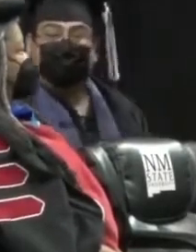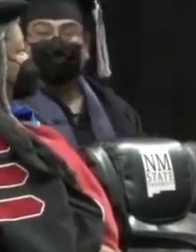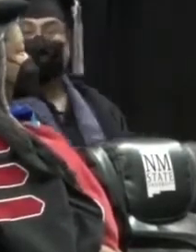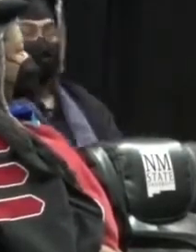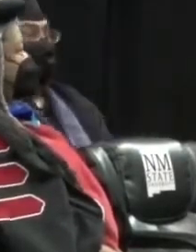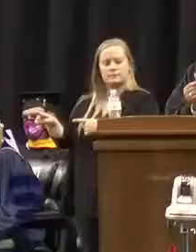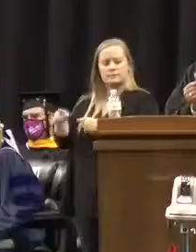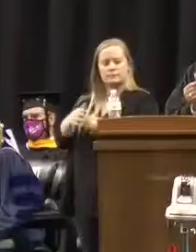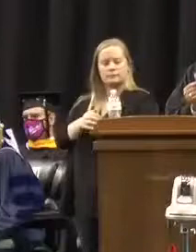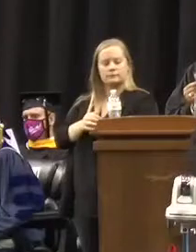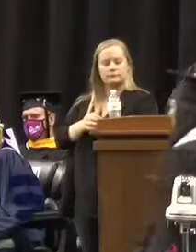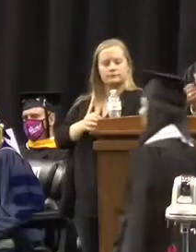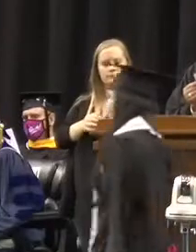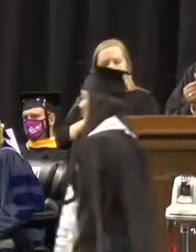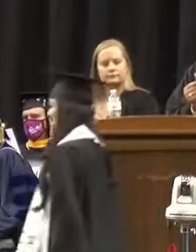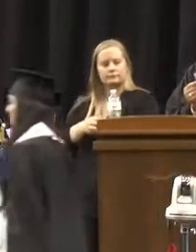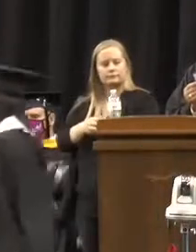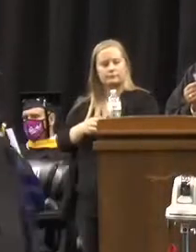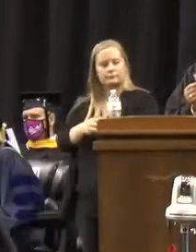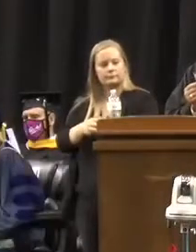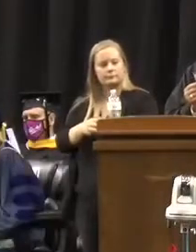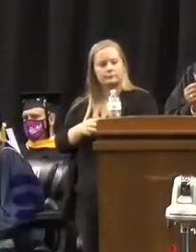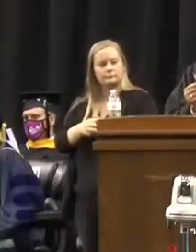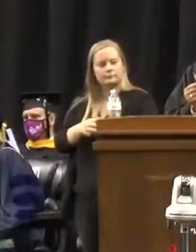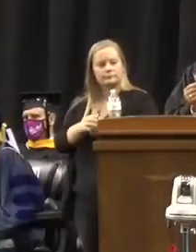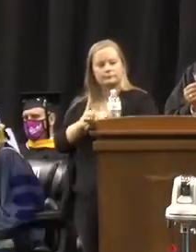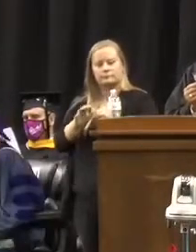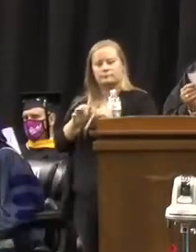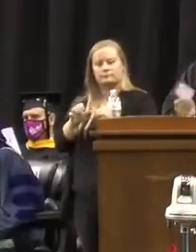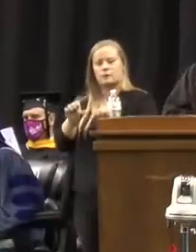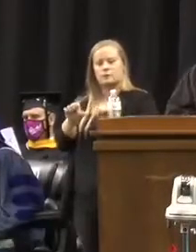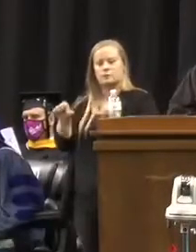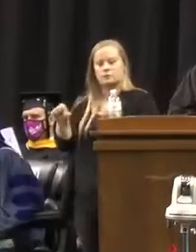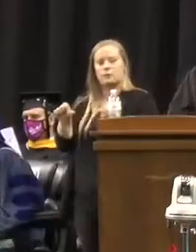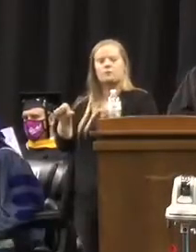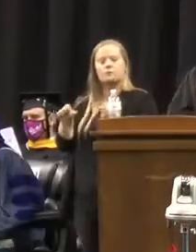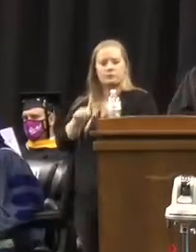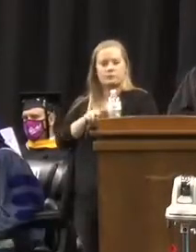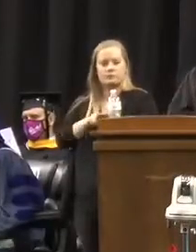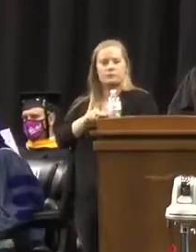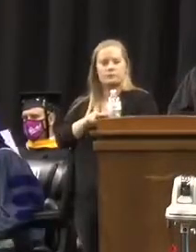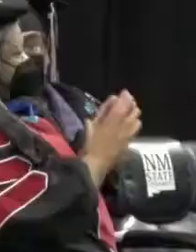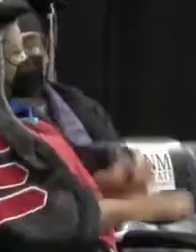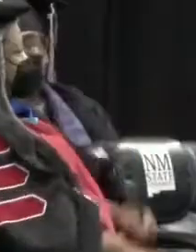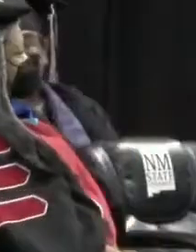Diana Carolina Hernandez, Associate in Nursing.